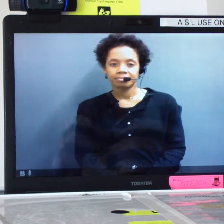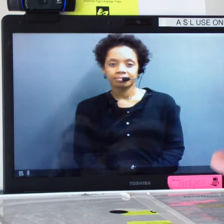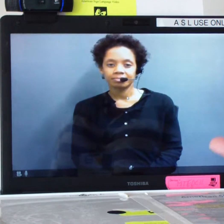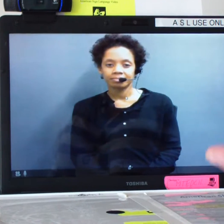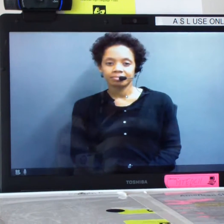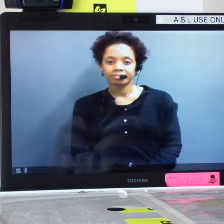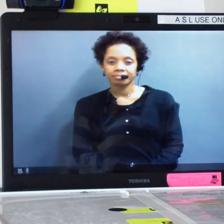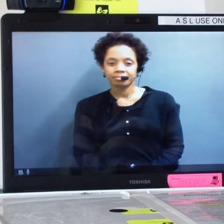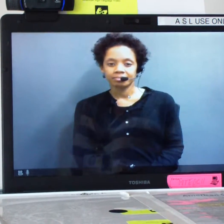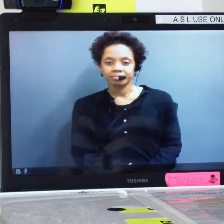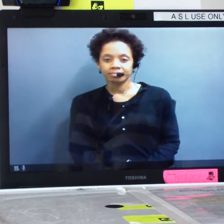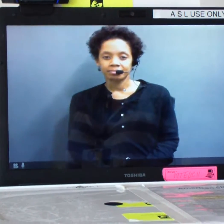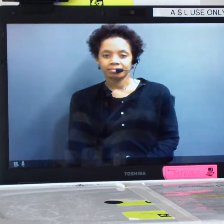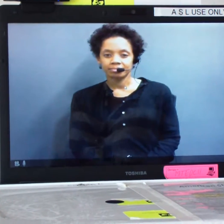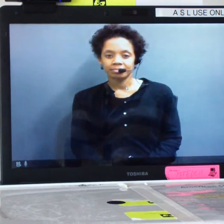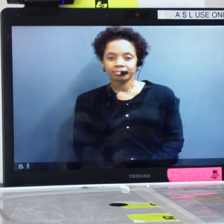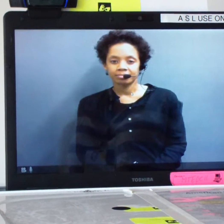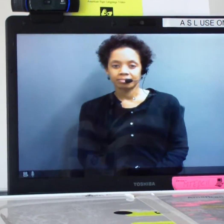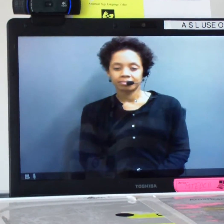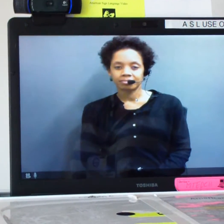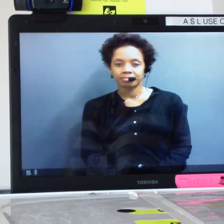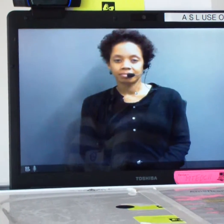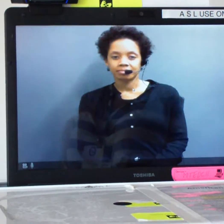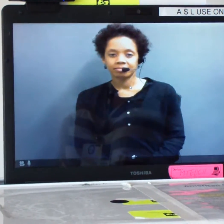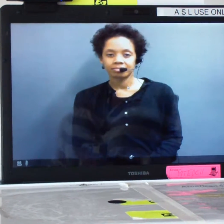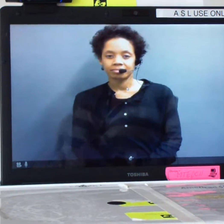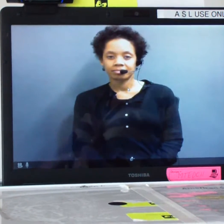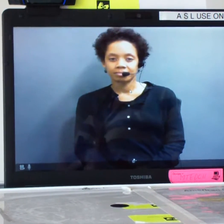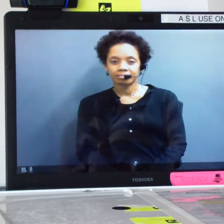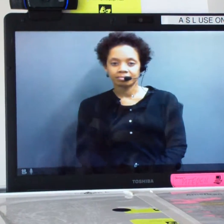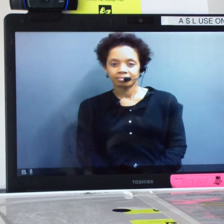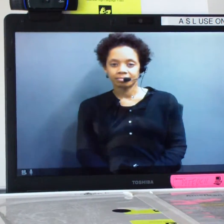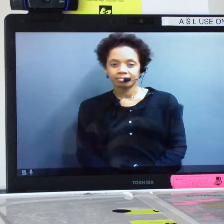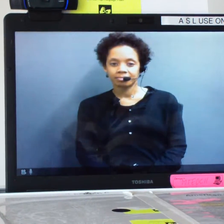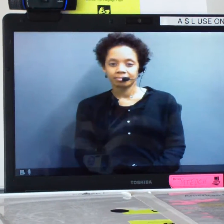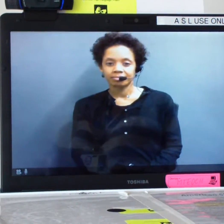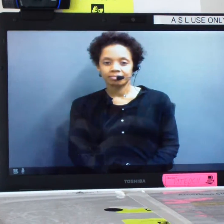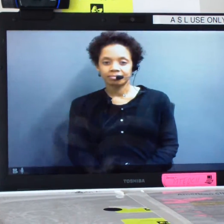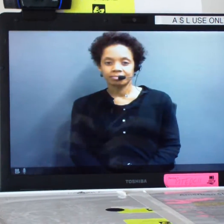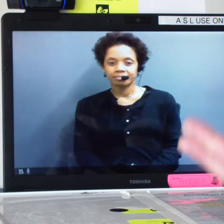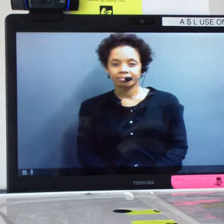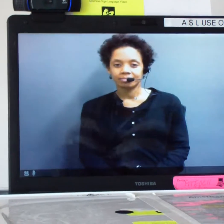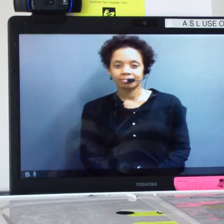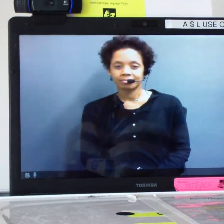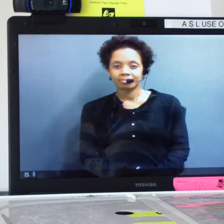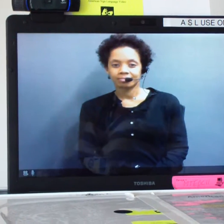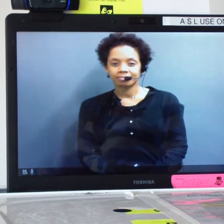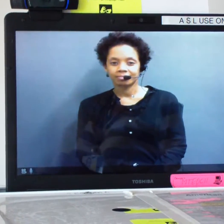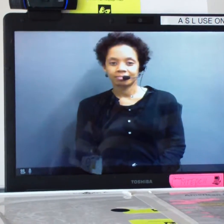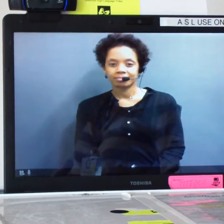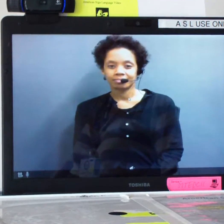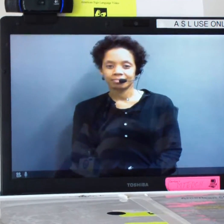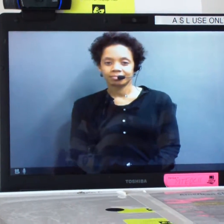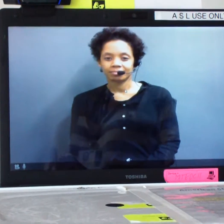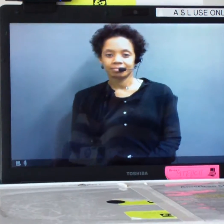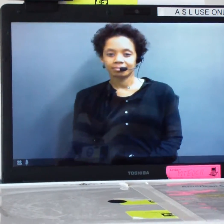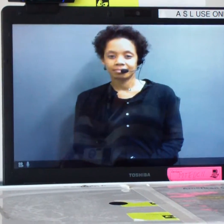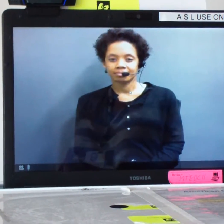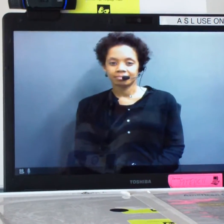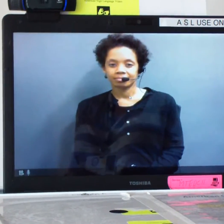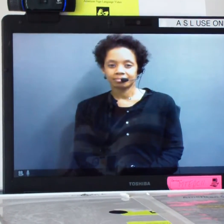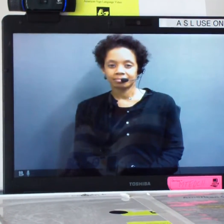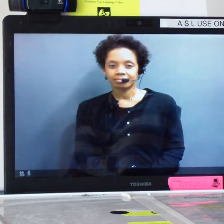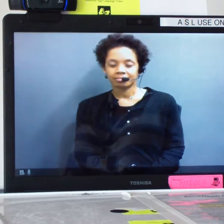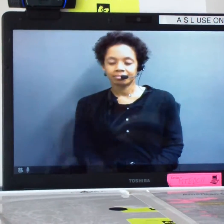in the room of Mr. X. I am a urologist, and I'm here to have a little conversation about what